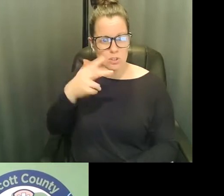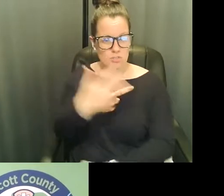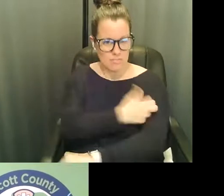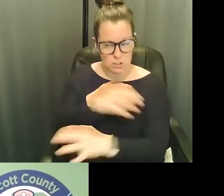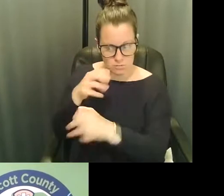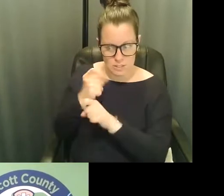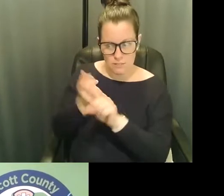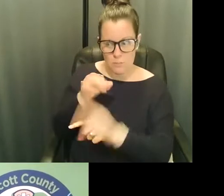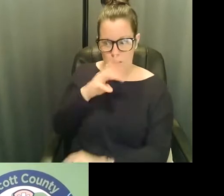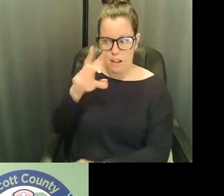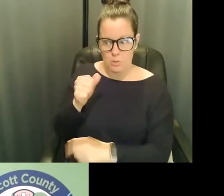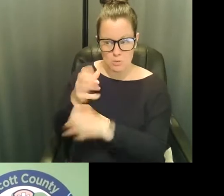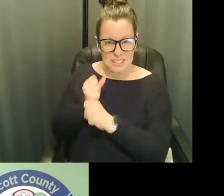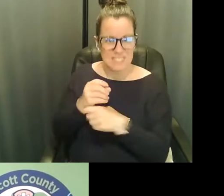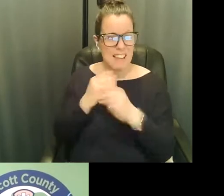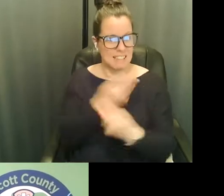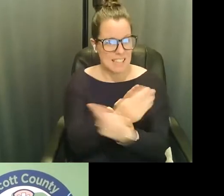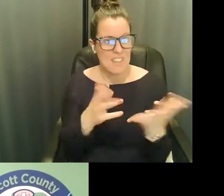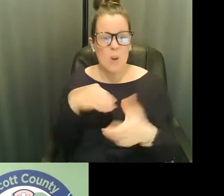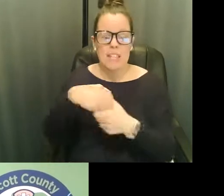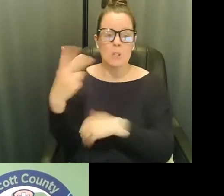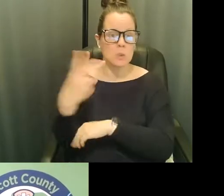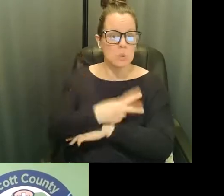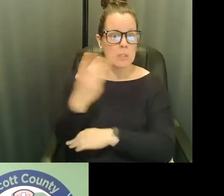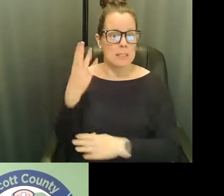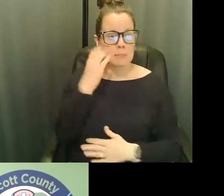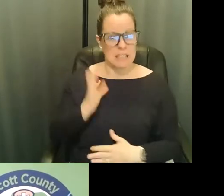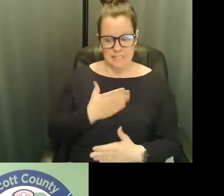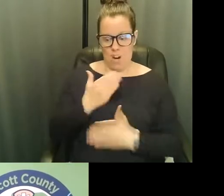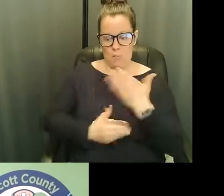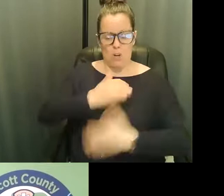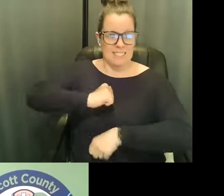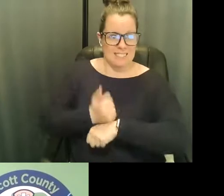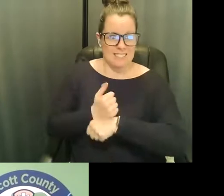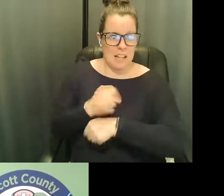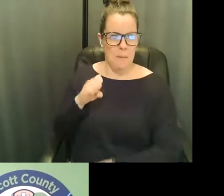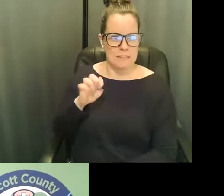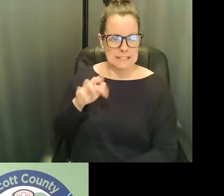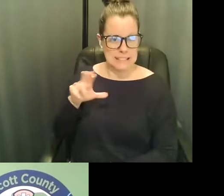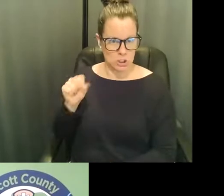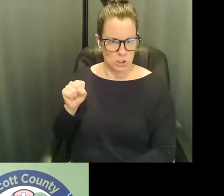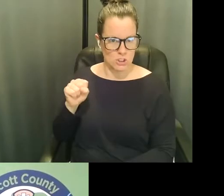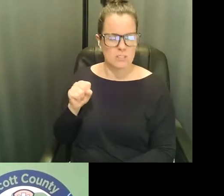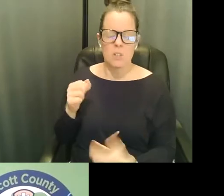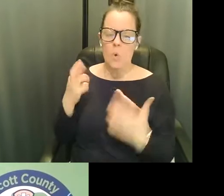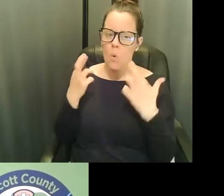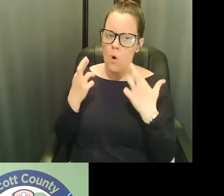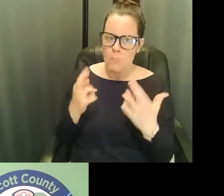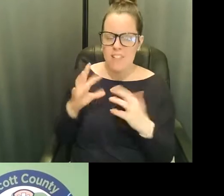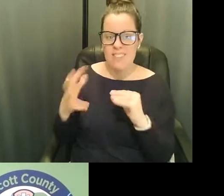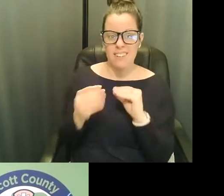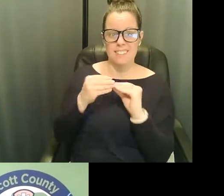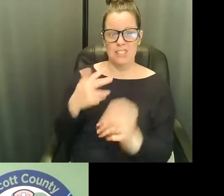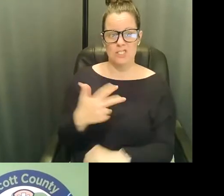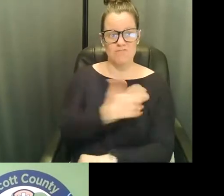administered within 2 days due to the process we have in place at Sears. We're hopeful that this additional vaccine